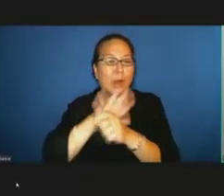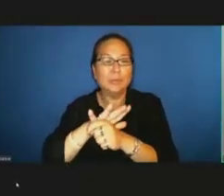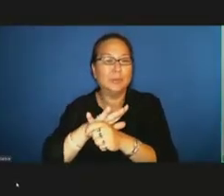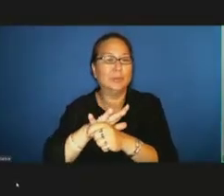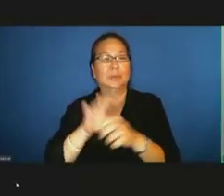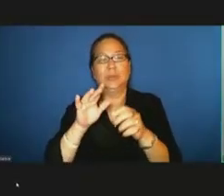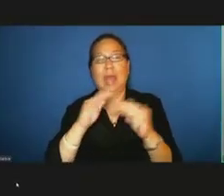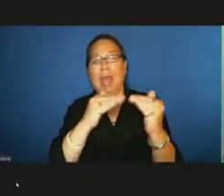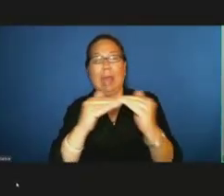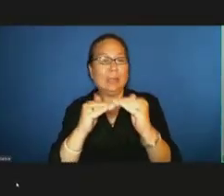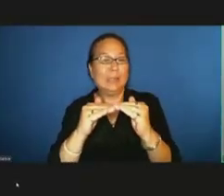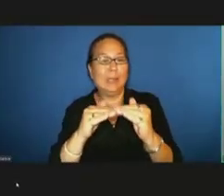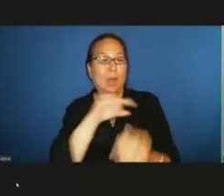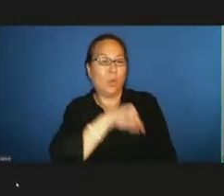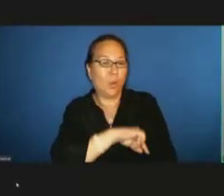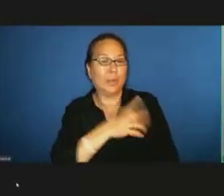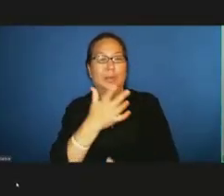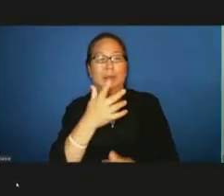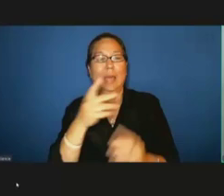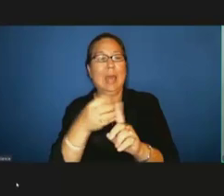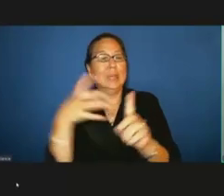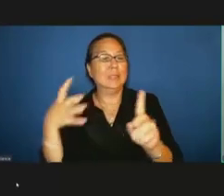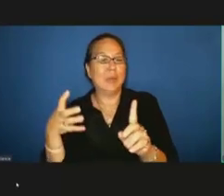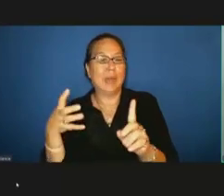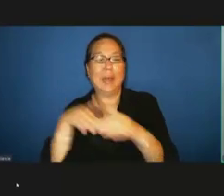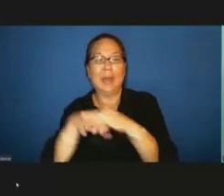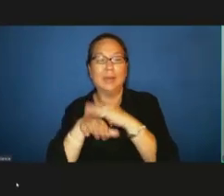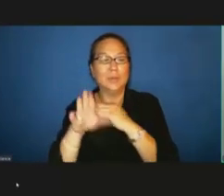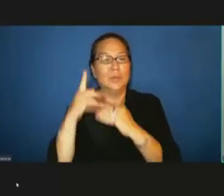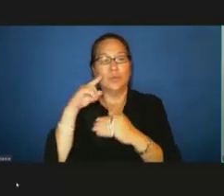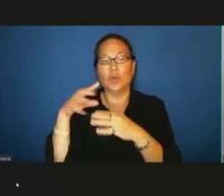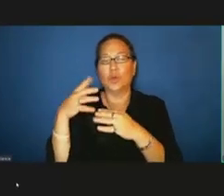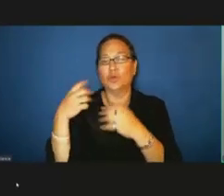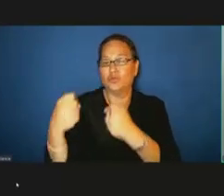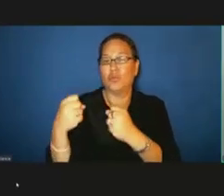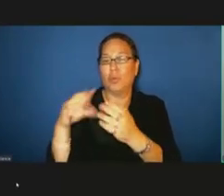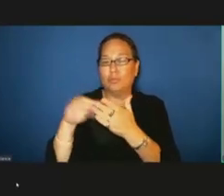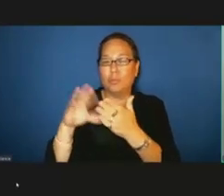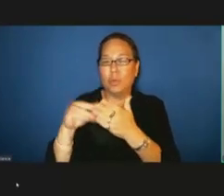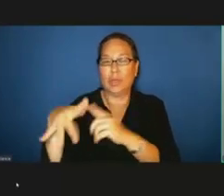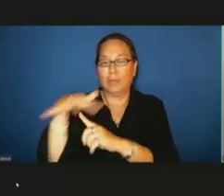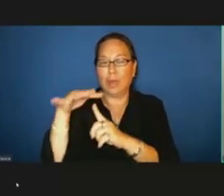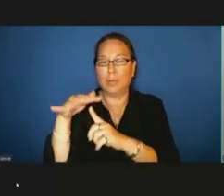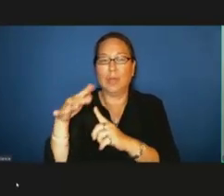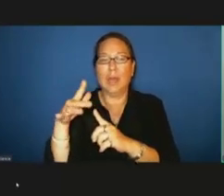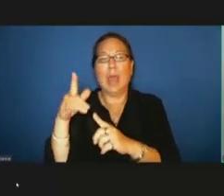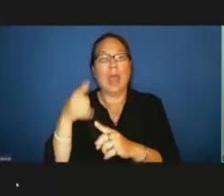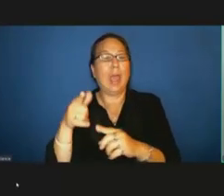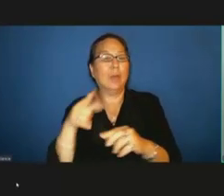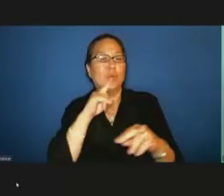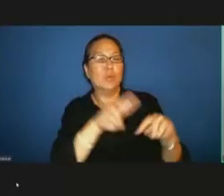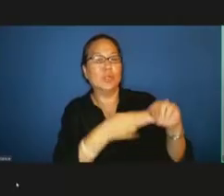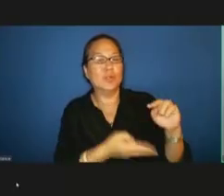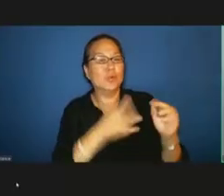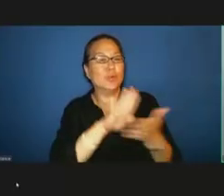learning environments, reducing school transitions, tackling under-enrollment, and creating more opportunities for students with disabilities